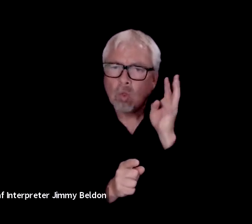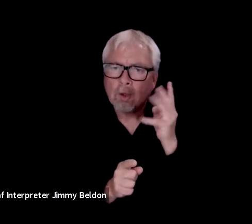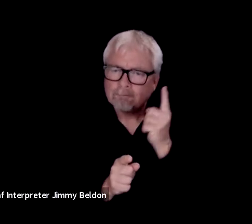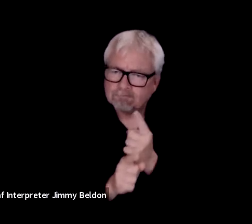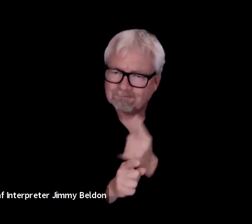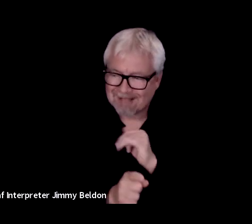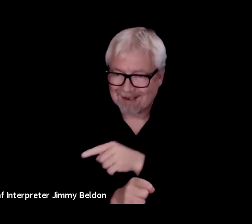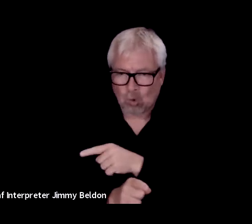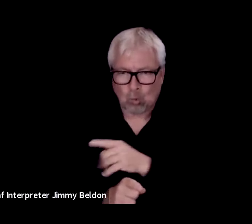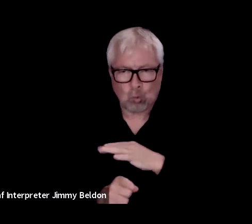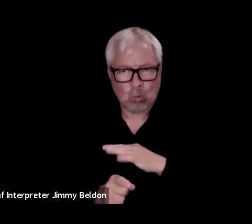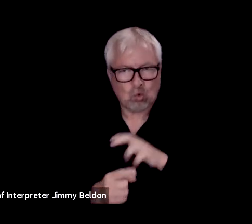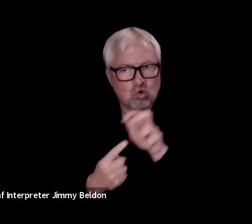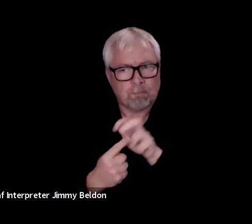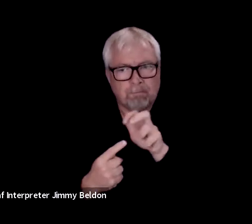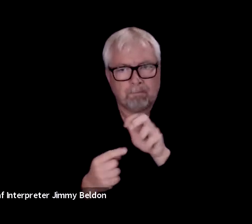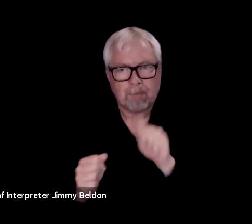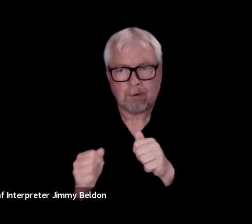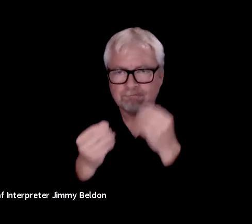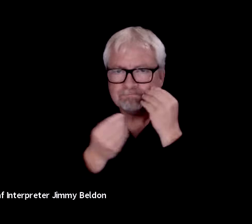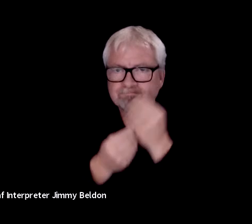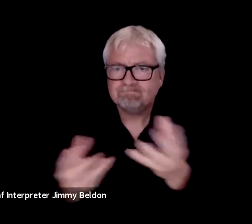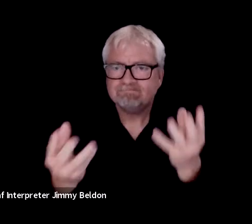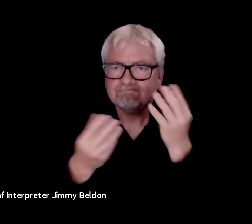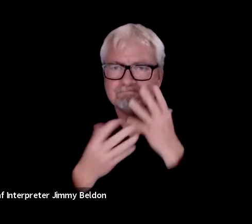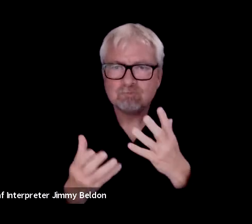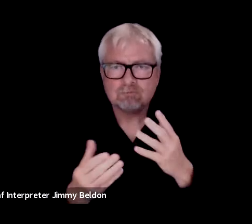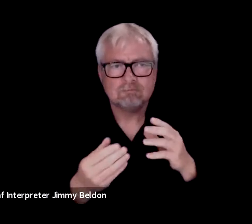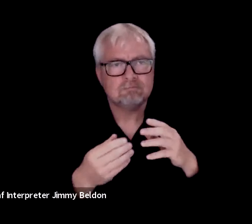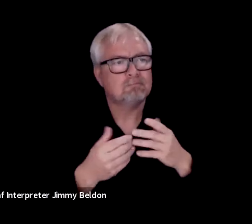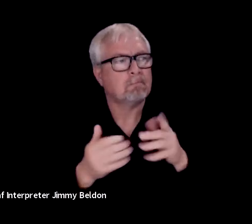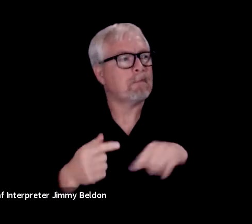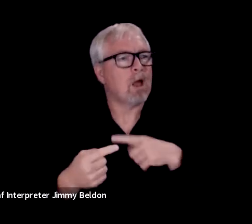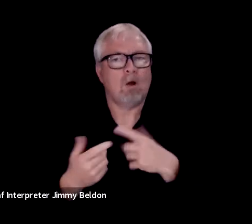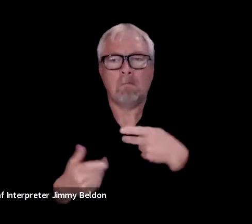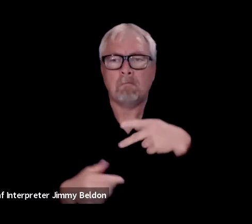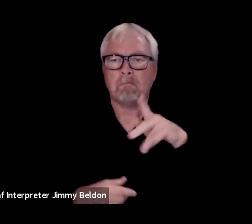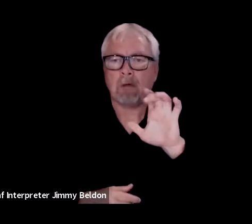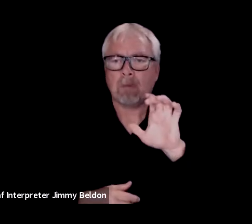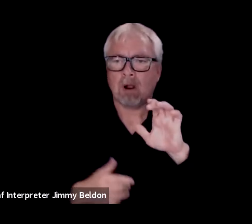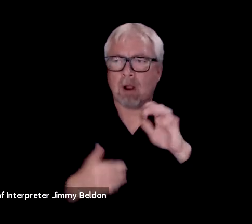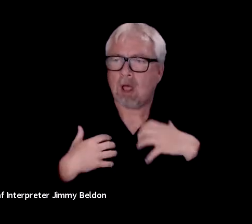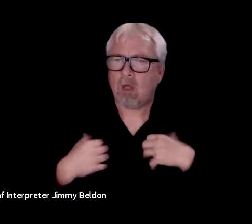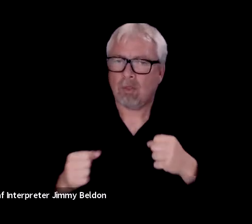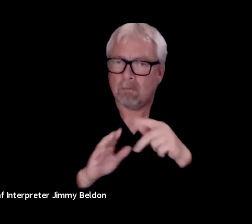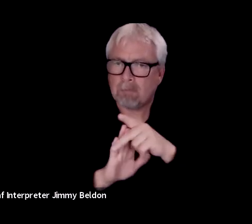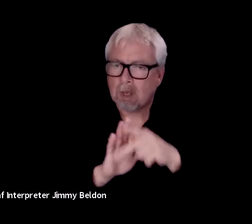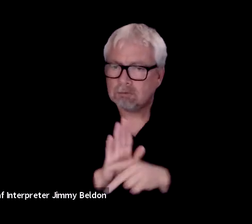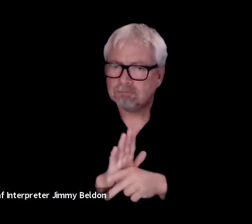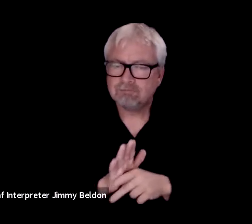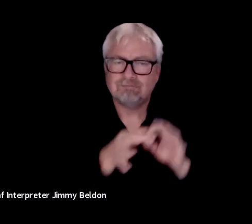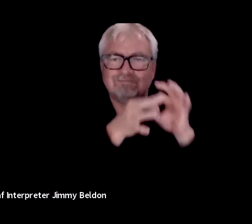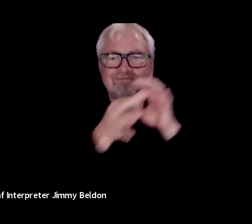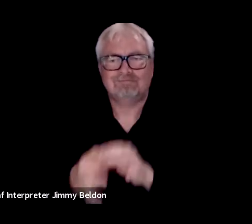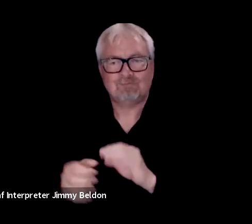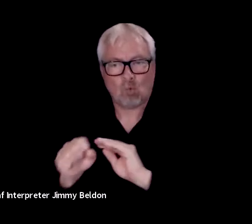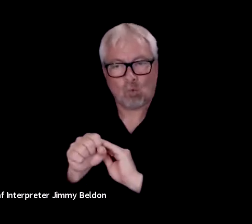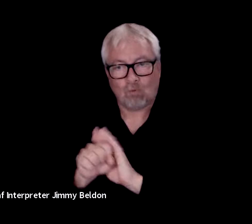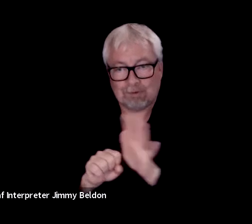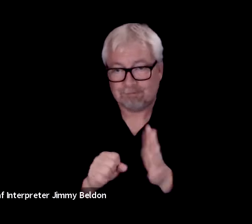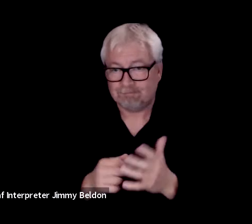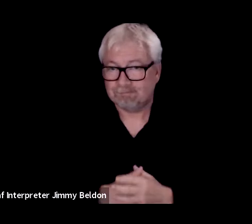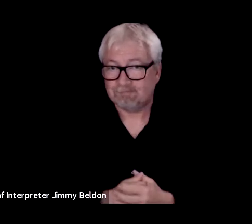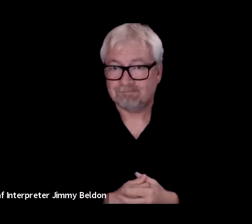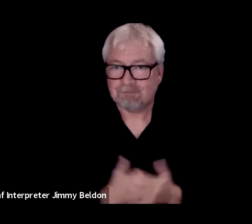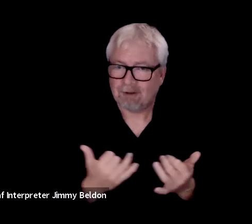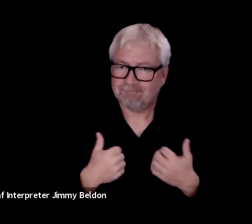the pandemic. And with that, I would like to ask Dr. Linfield to give us a quick update on